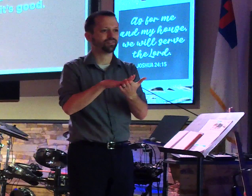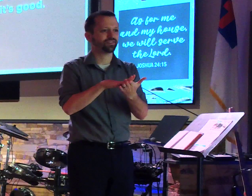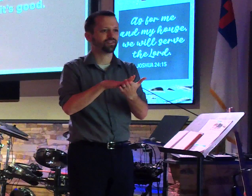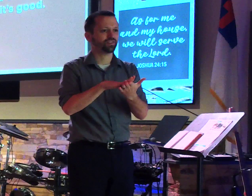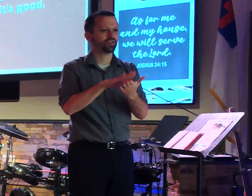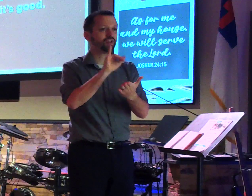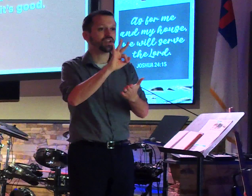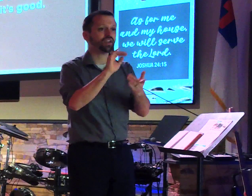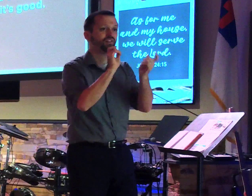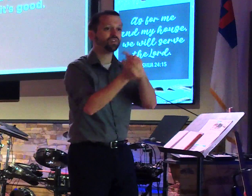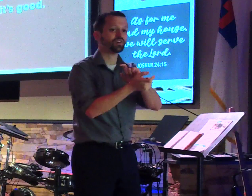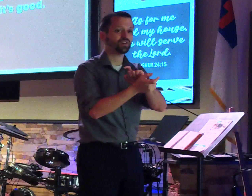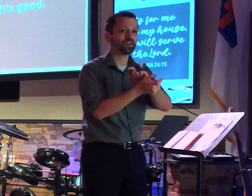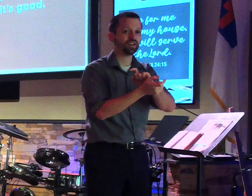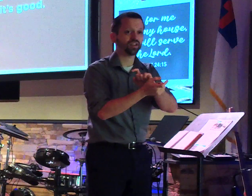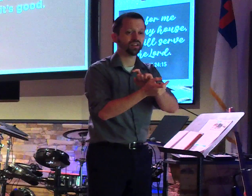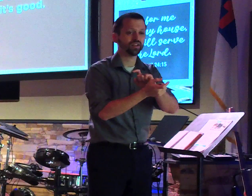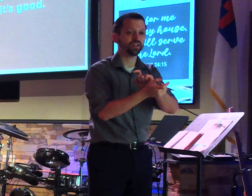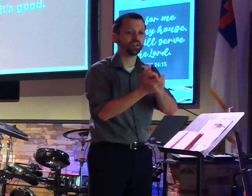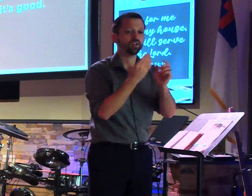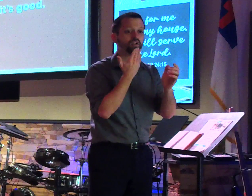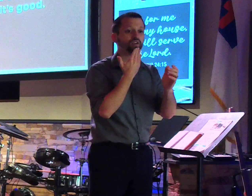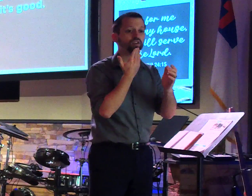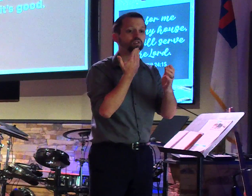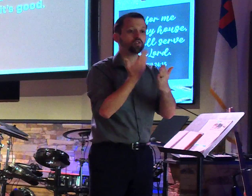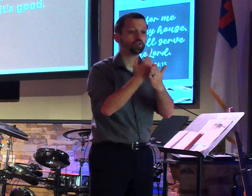When a change is good for both of you,